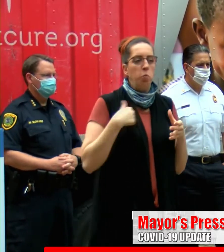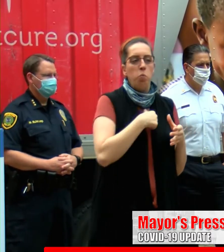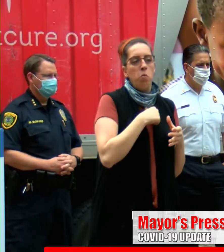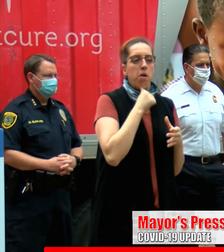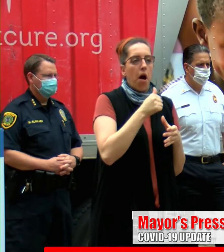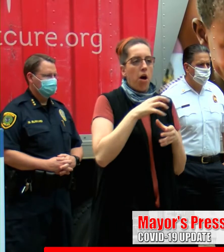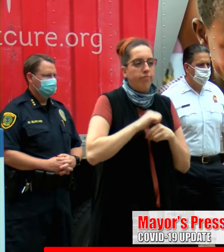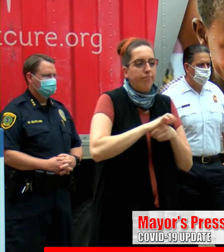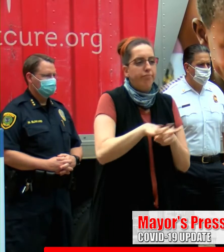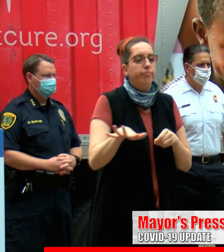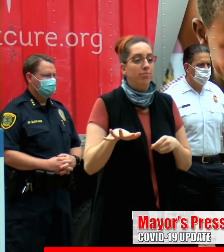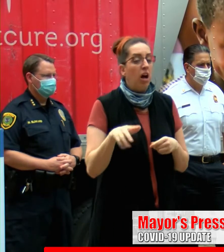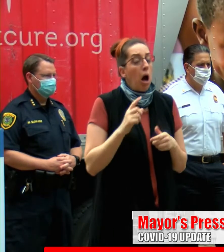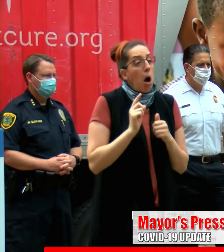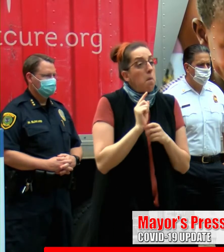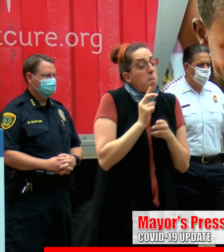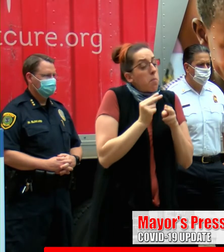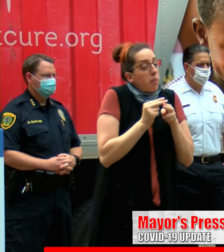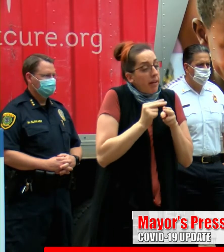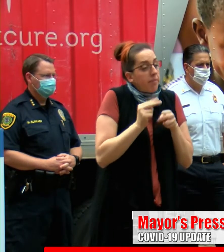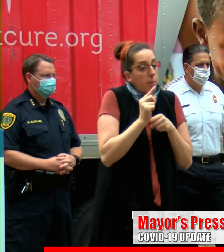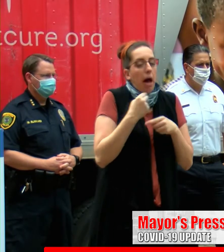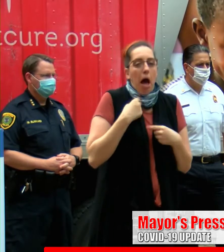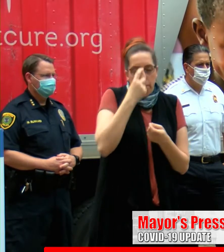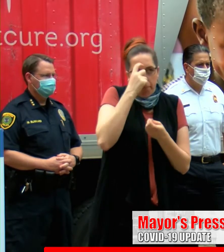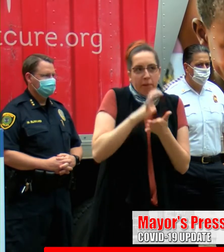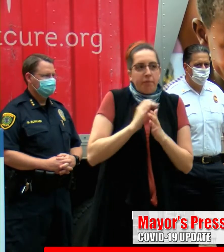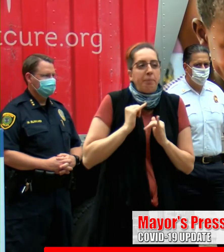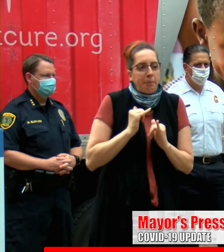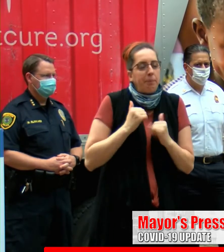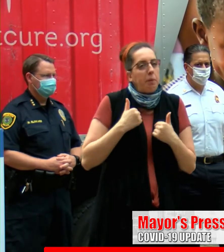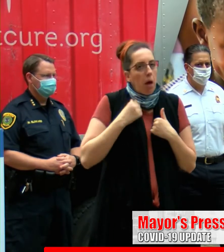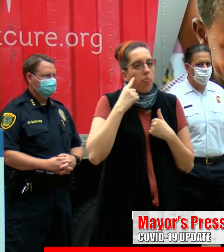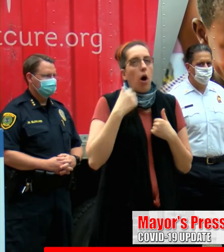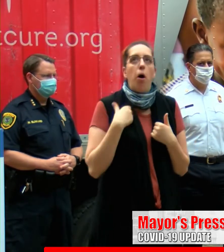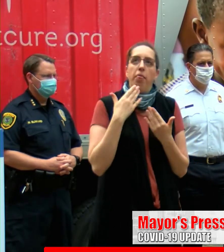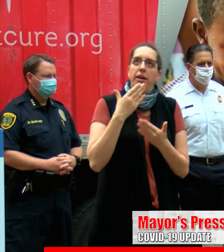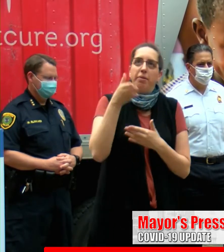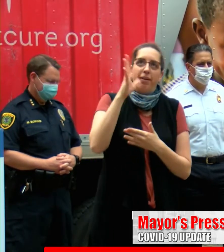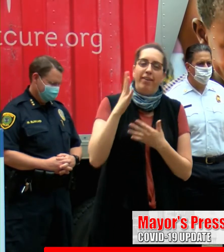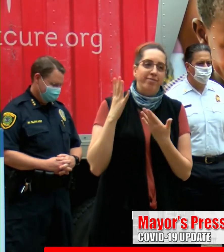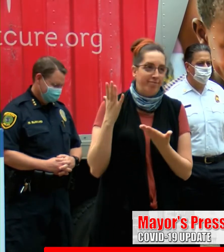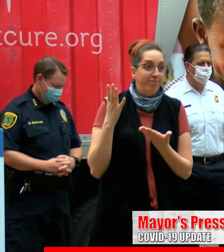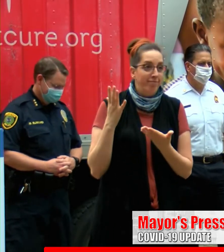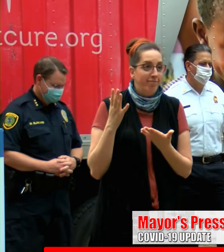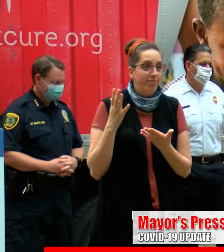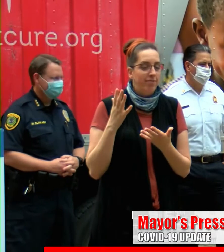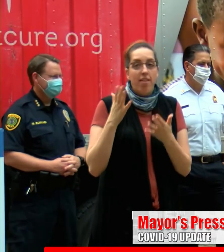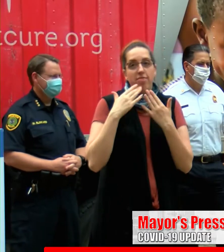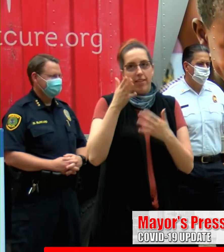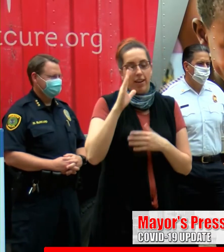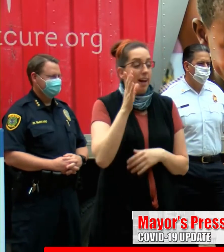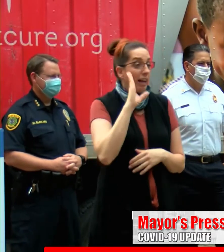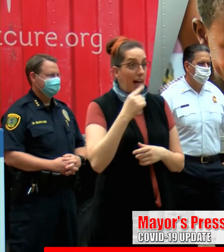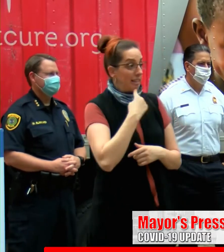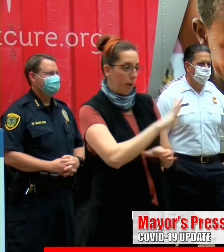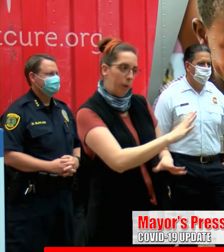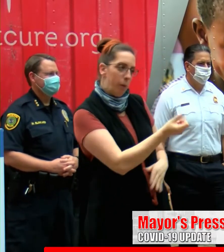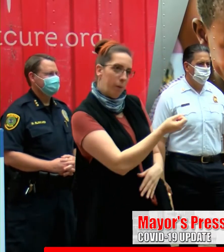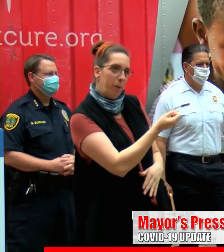And for a moment, I kind of believed it for a moment. I said, thank you, God. Then God said, hold up.